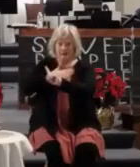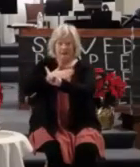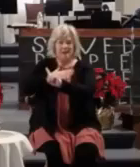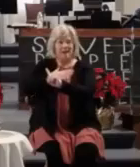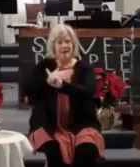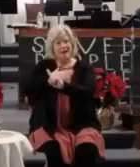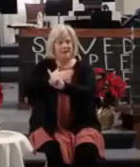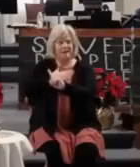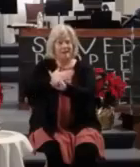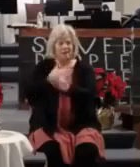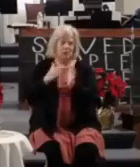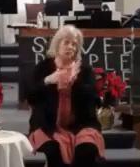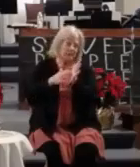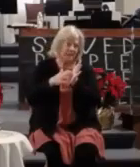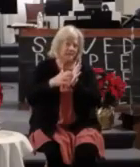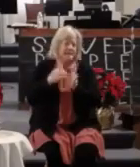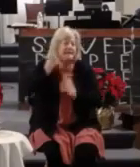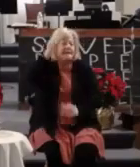road.